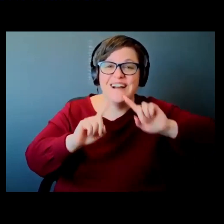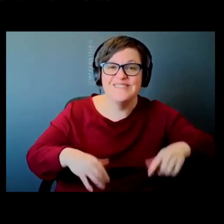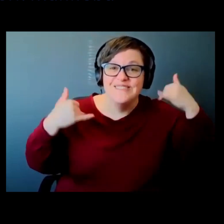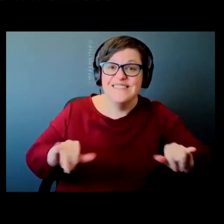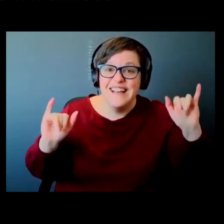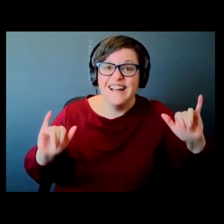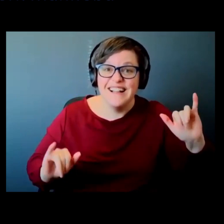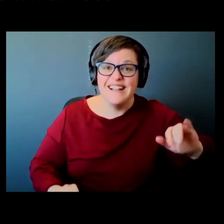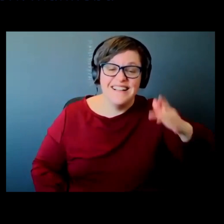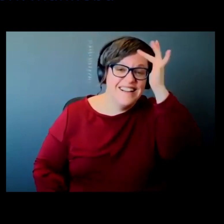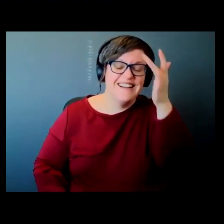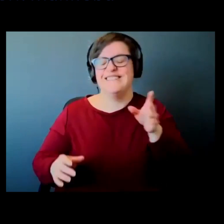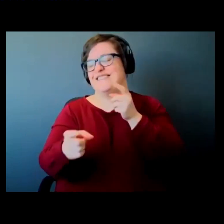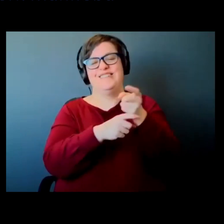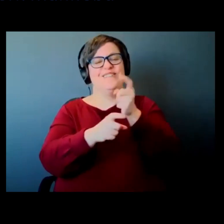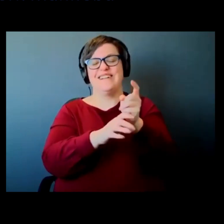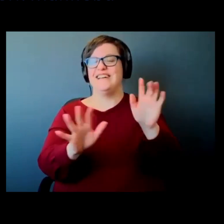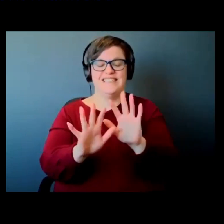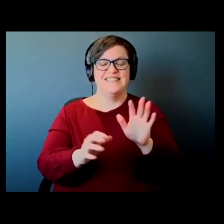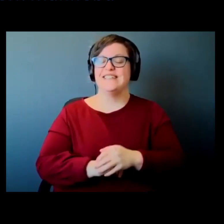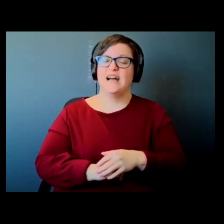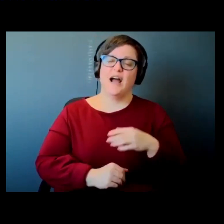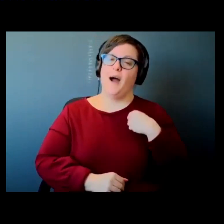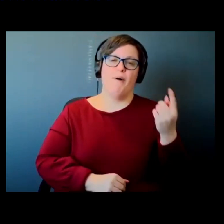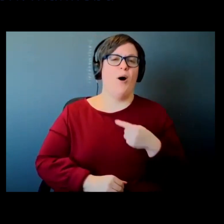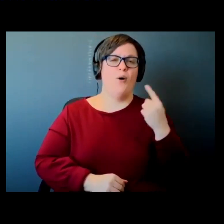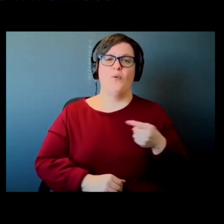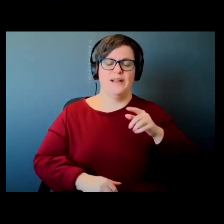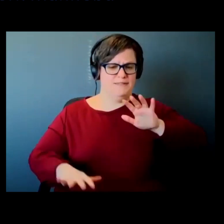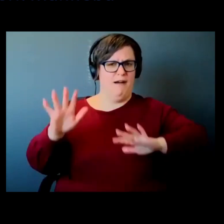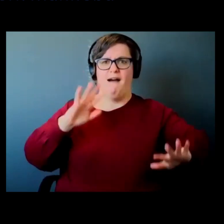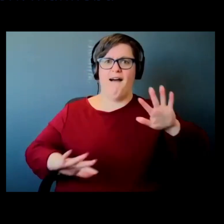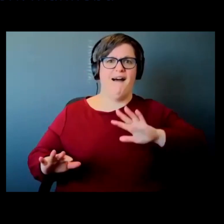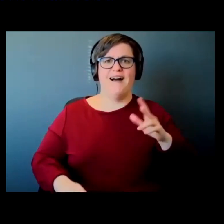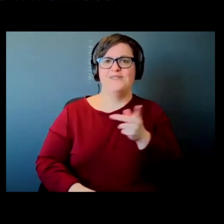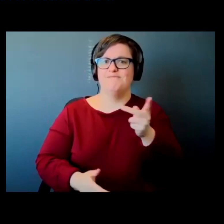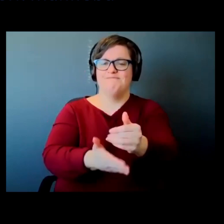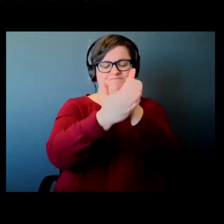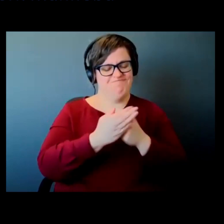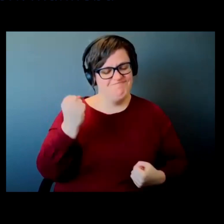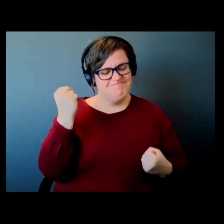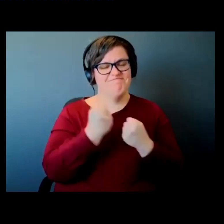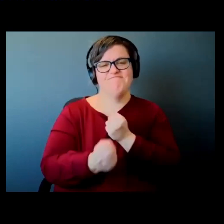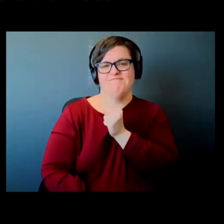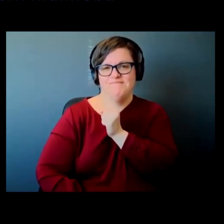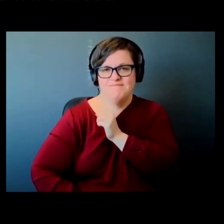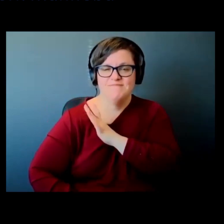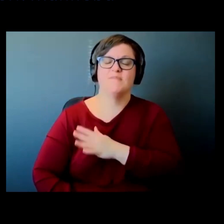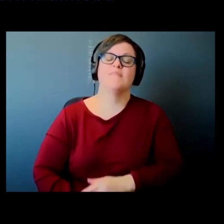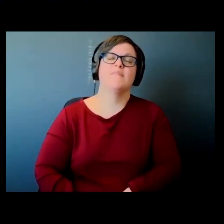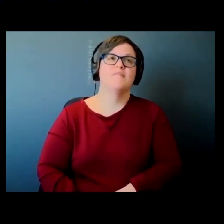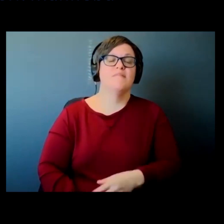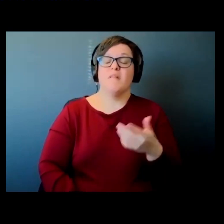have been so good. Like I'm always lost, and you guys always help me find a way. And I'm so happy that